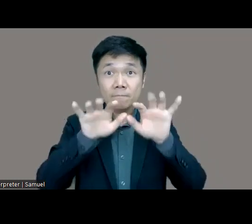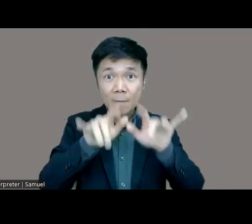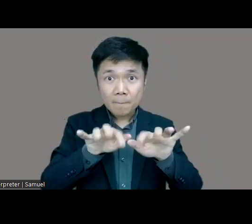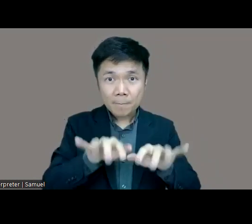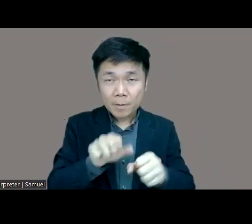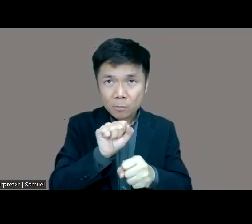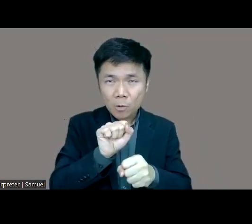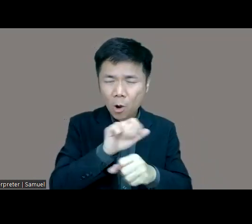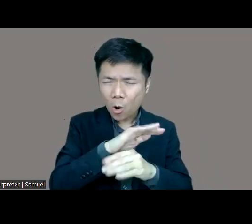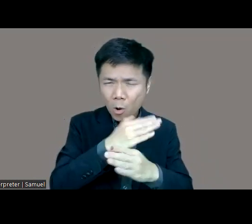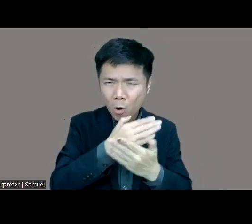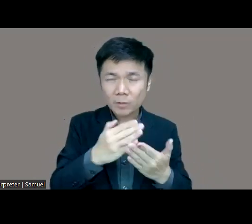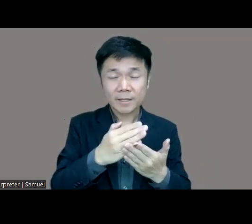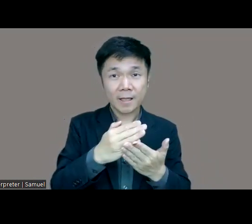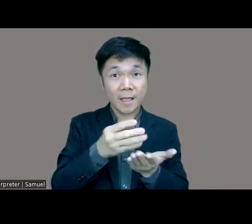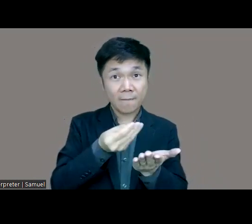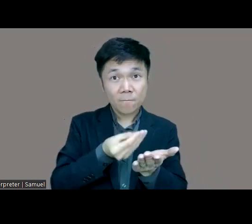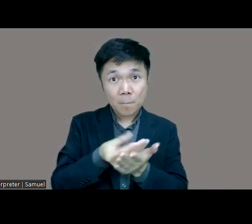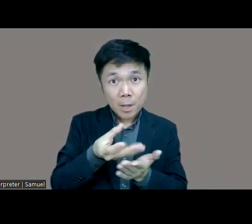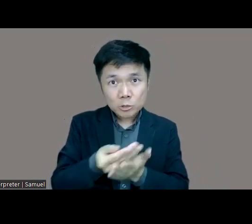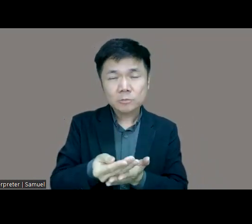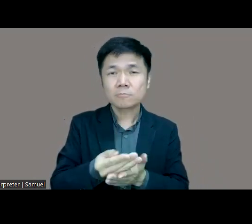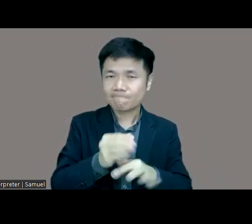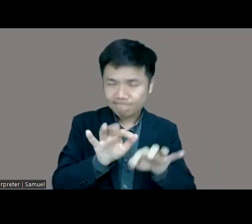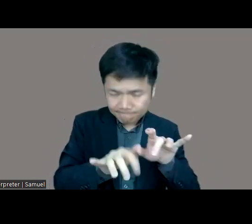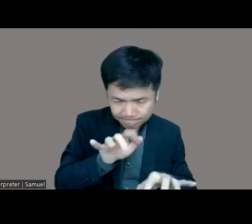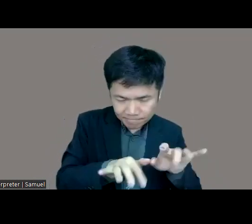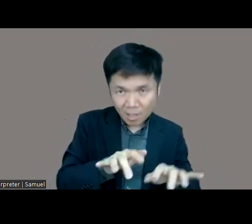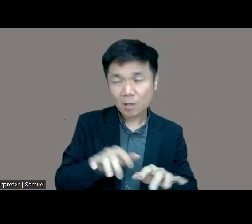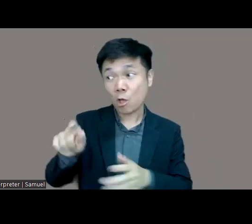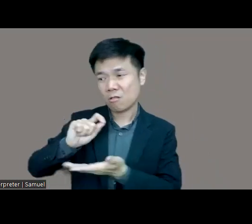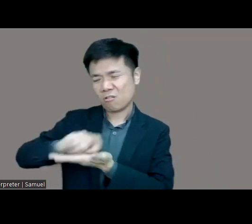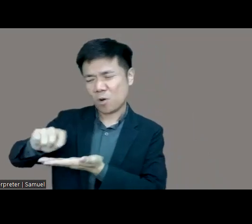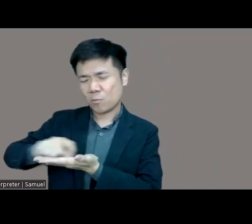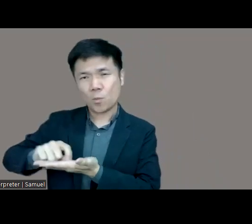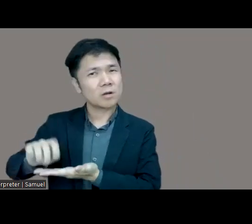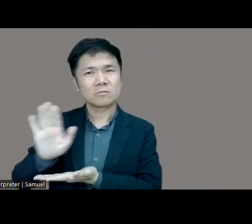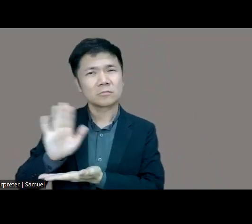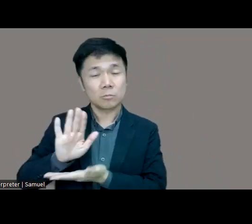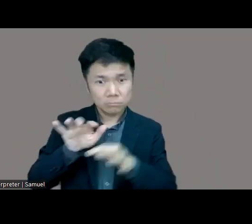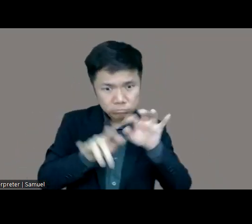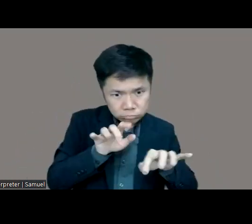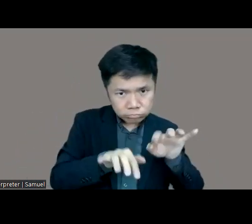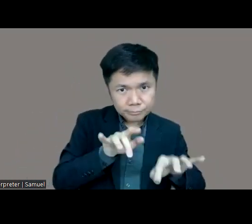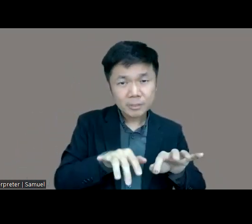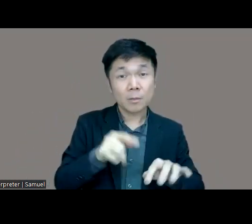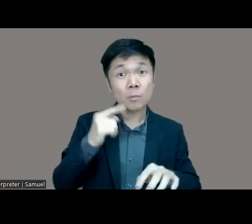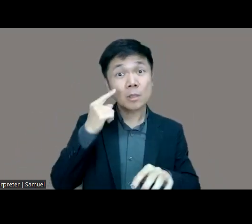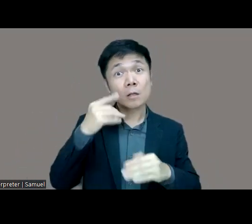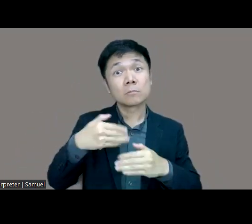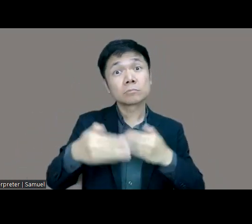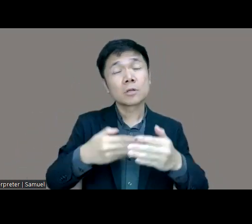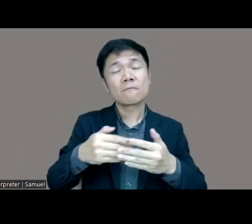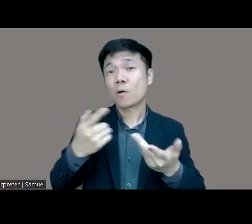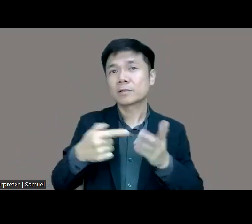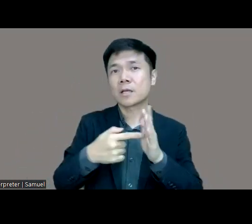So it is a problem that we have been seeing in the last years, the progressive digitalization of employment,